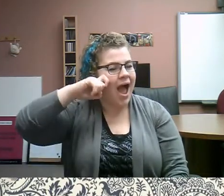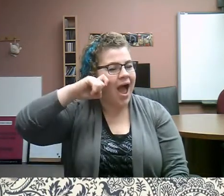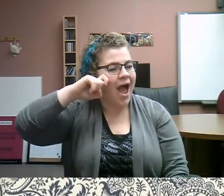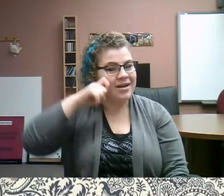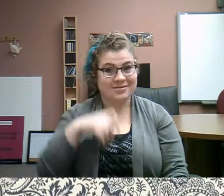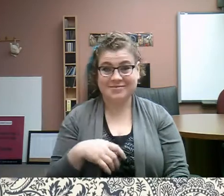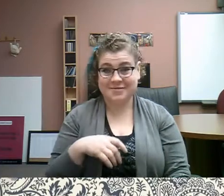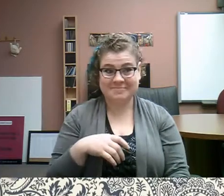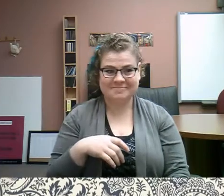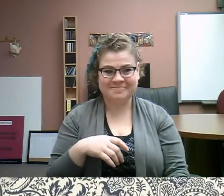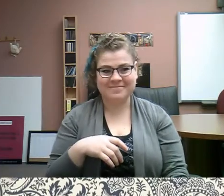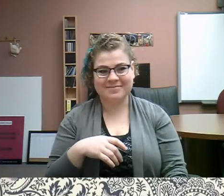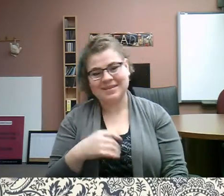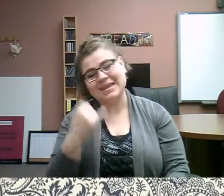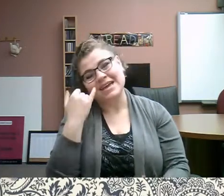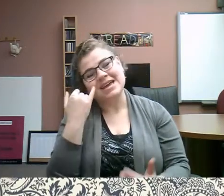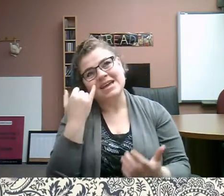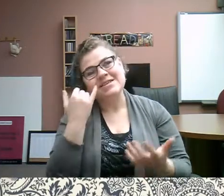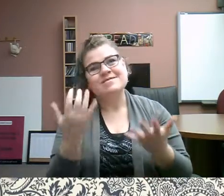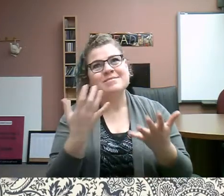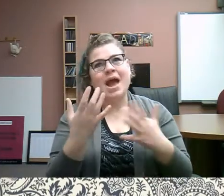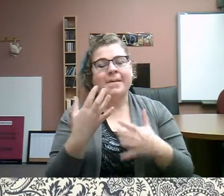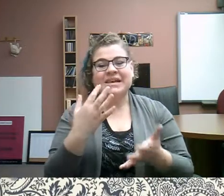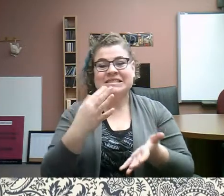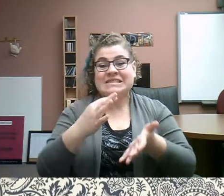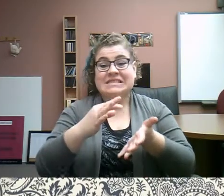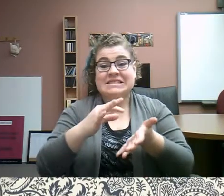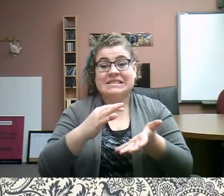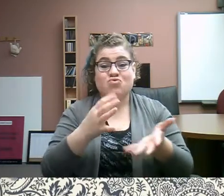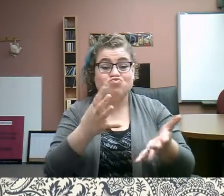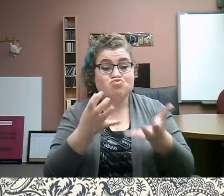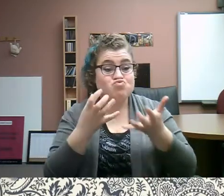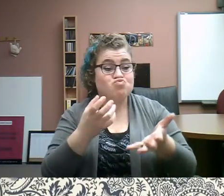cut them, so that's why it's the sign for onion.